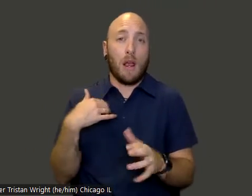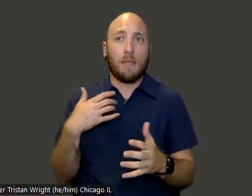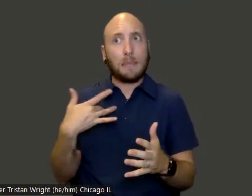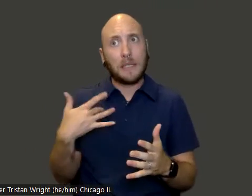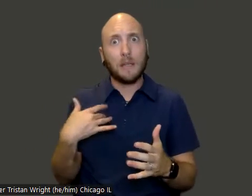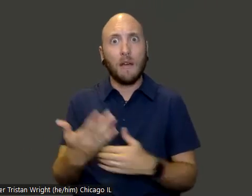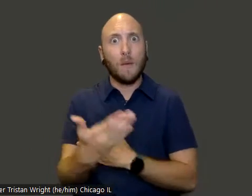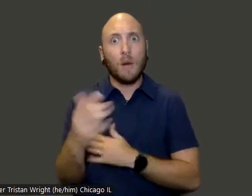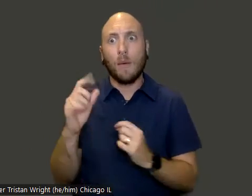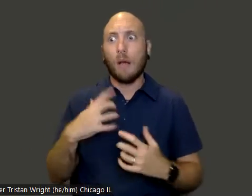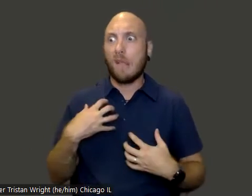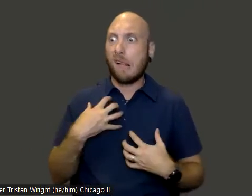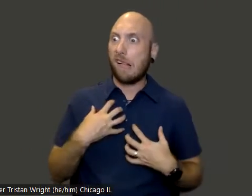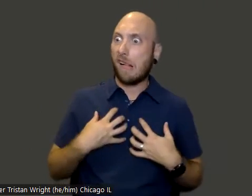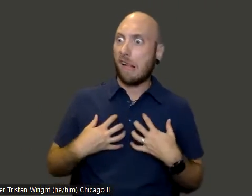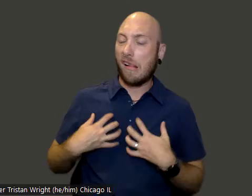Those